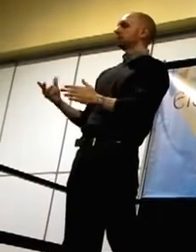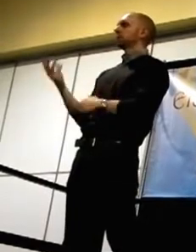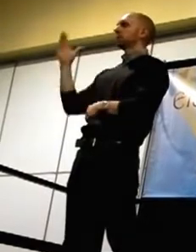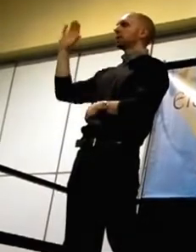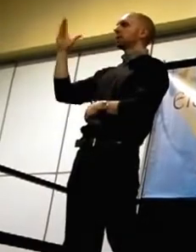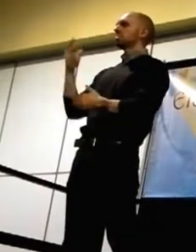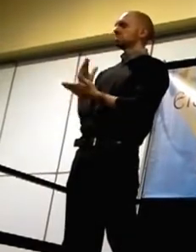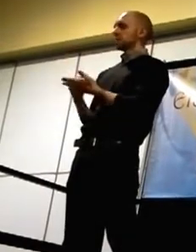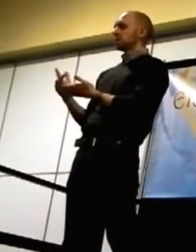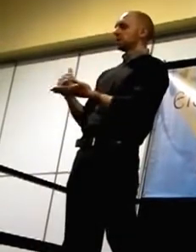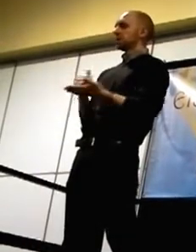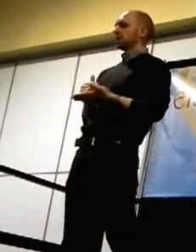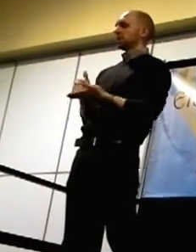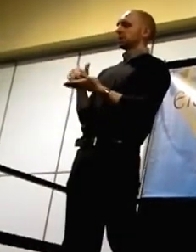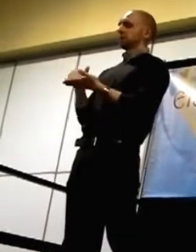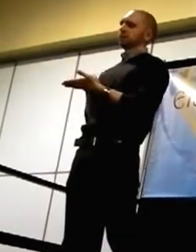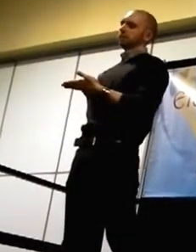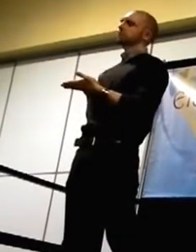Quraysh.